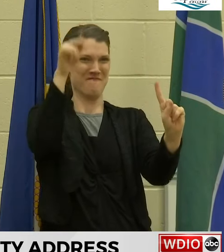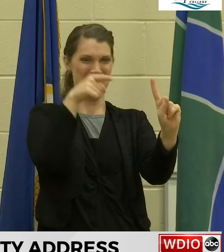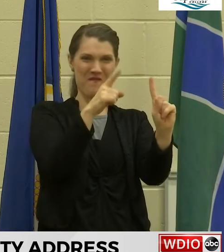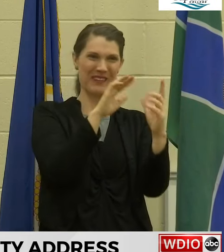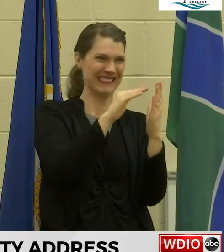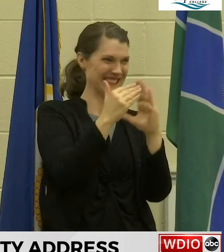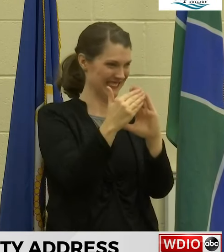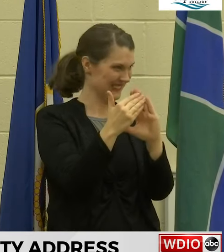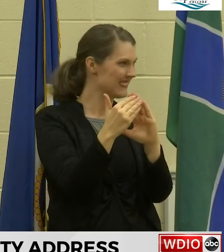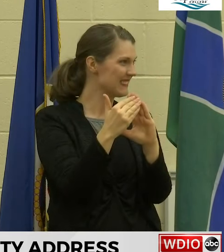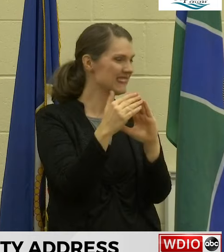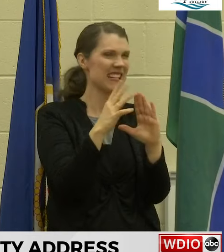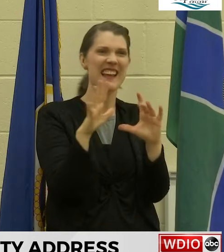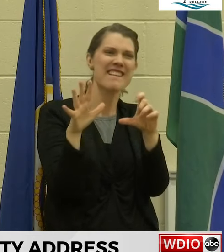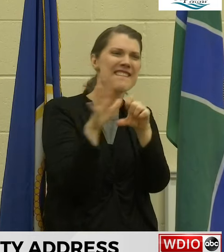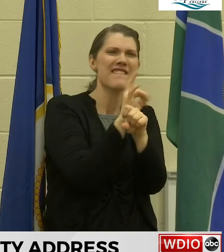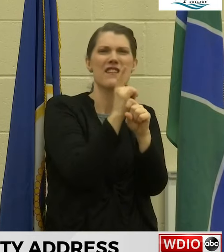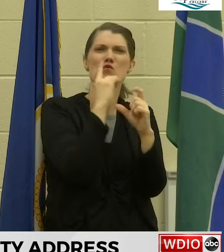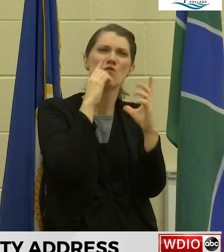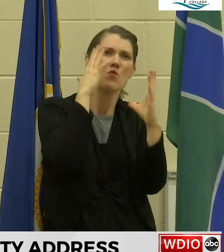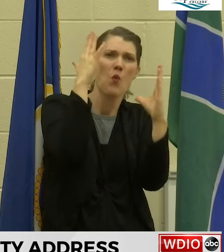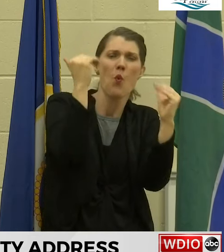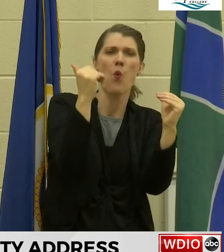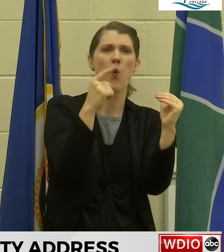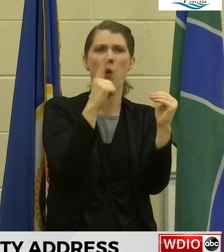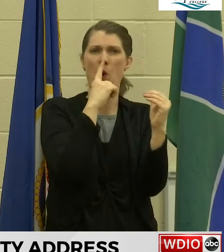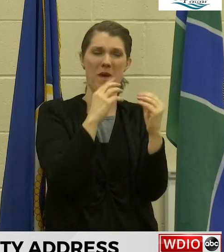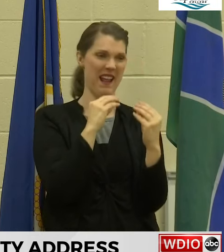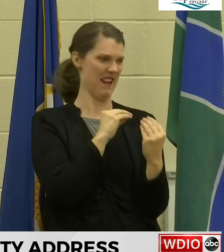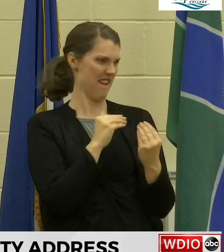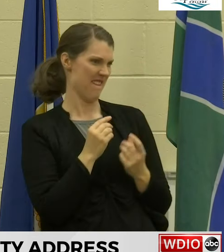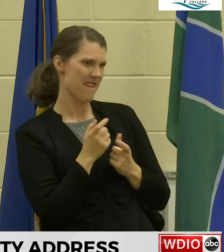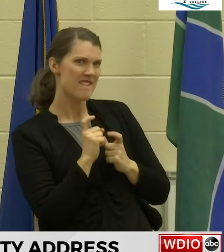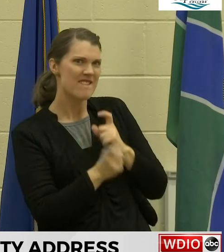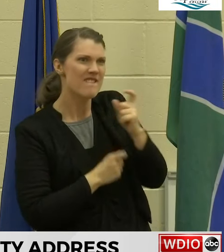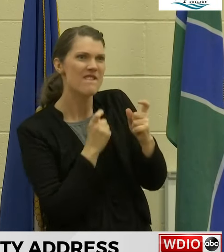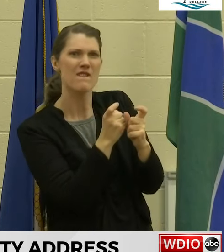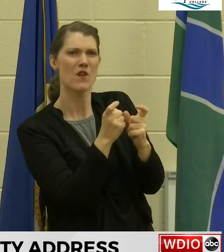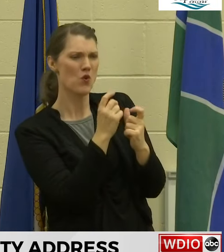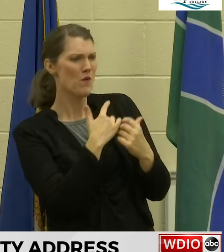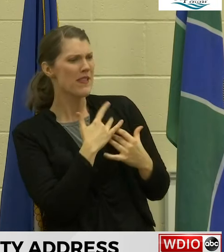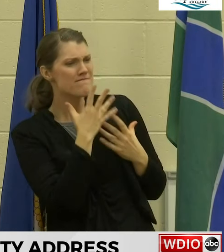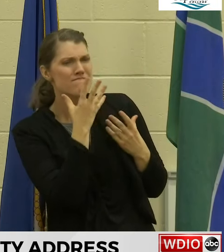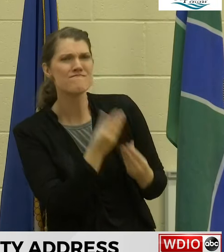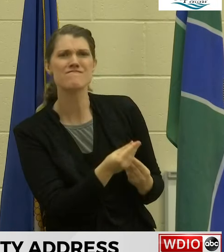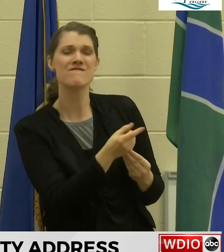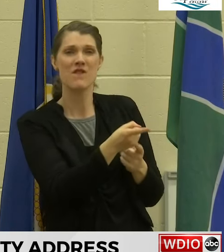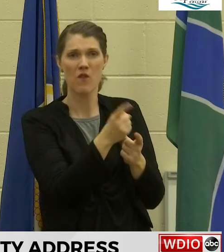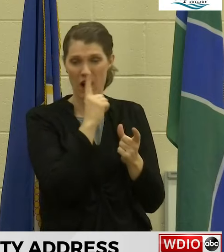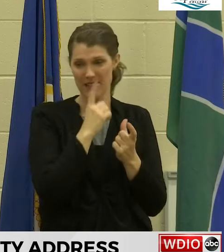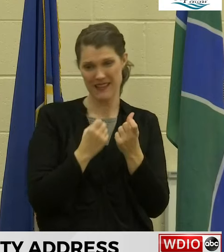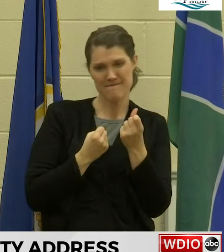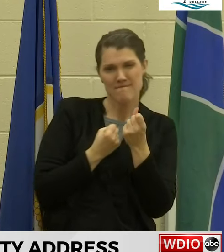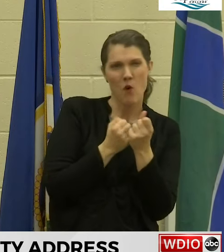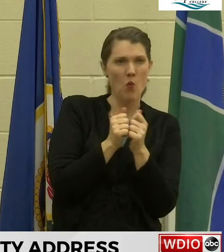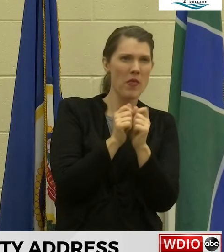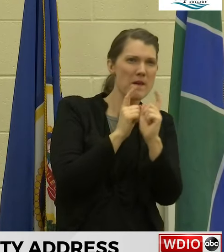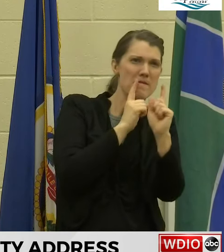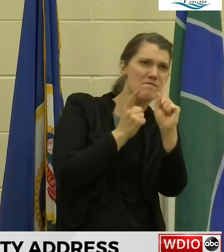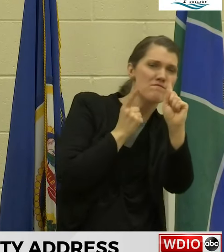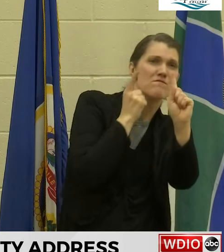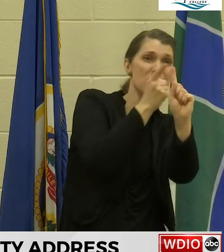city, filled with hope and fueled by compassion, fortified by purpose